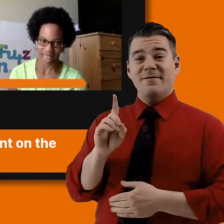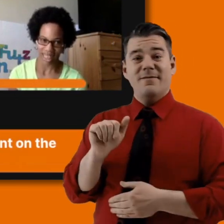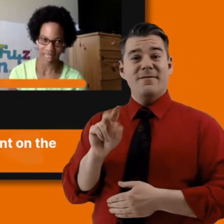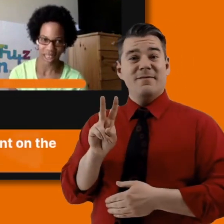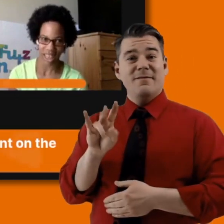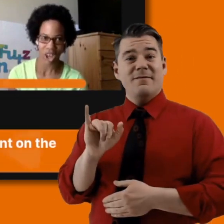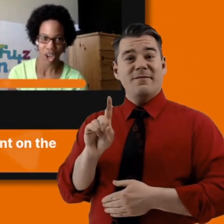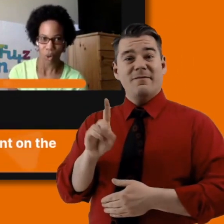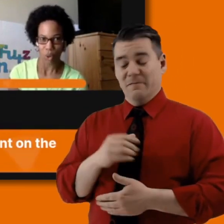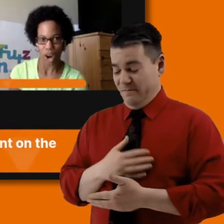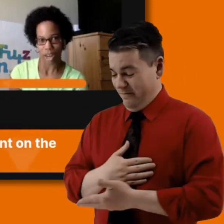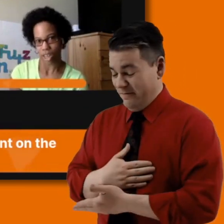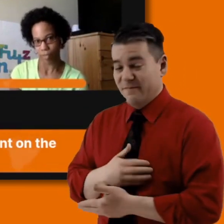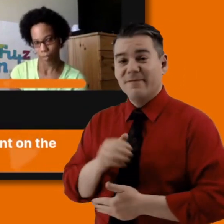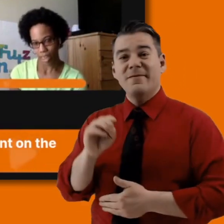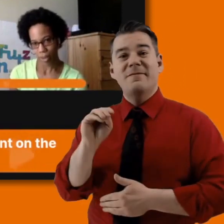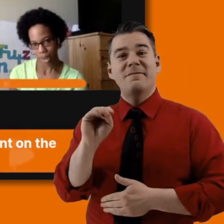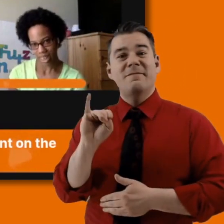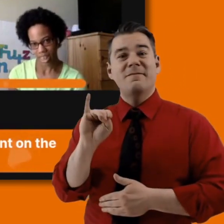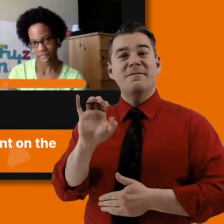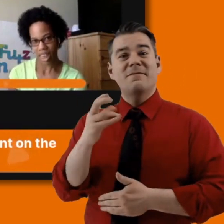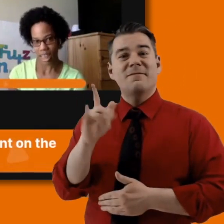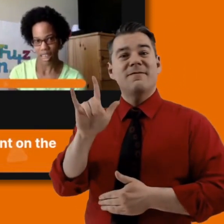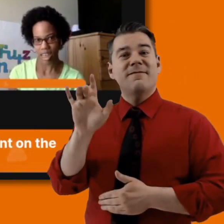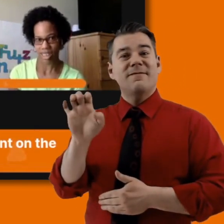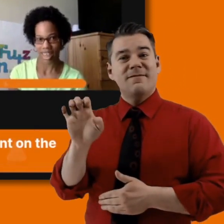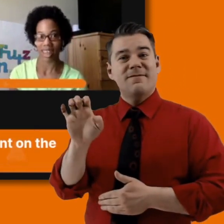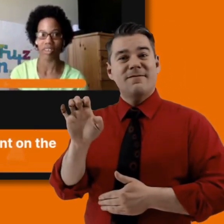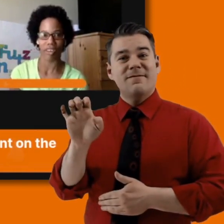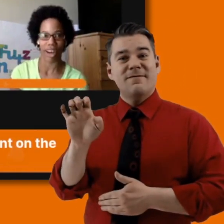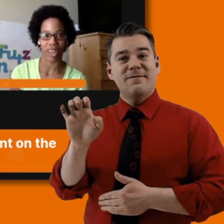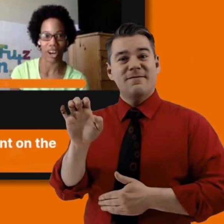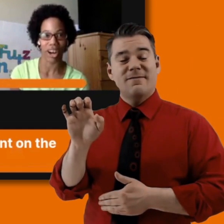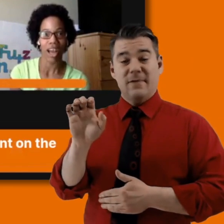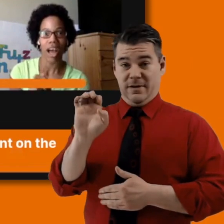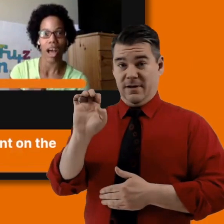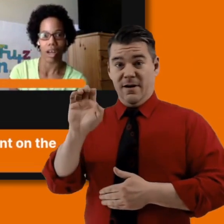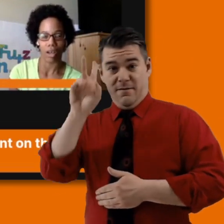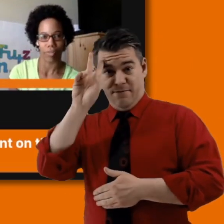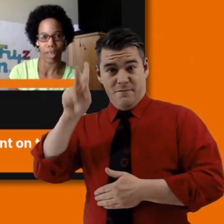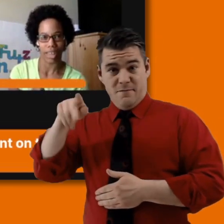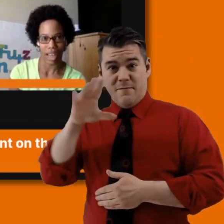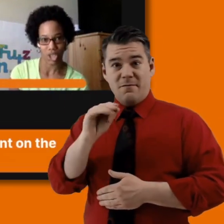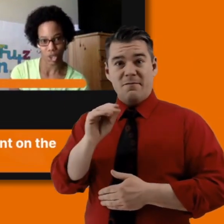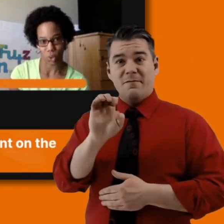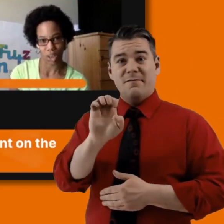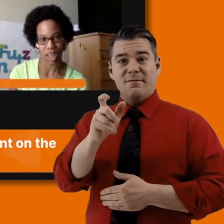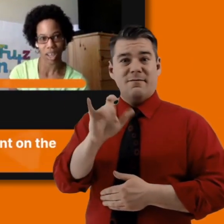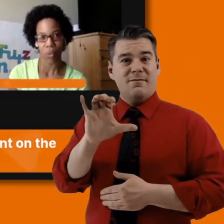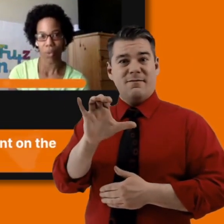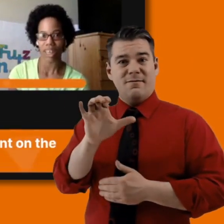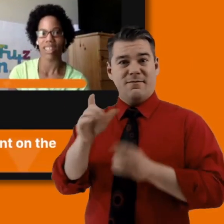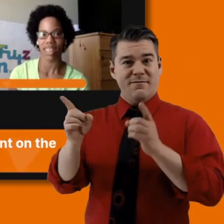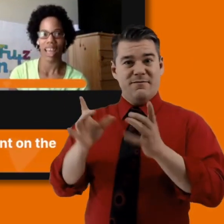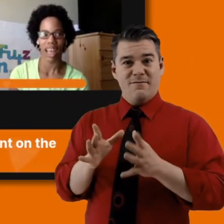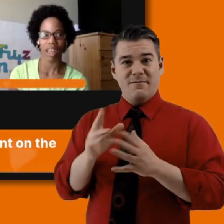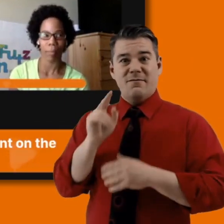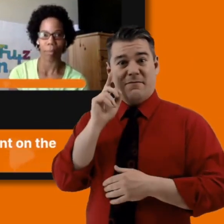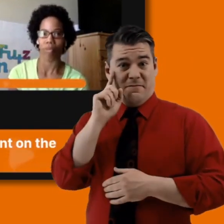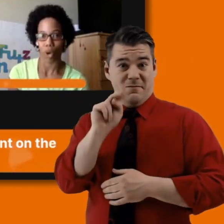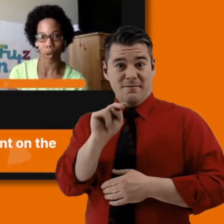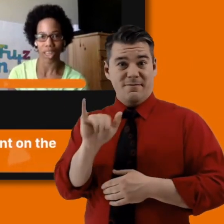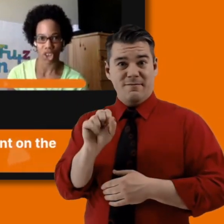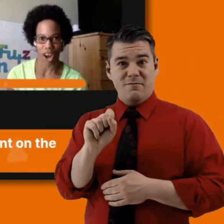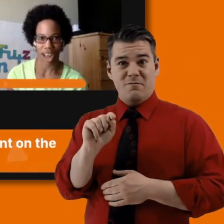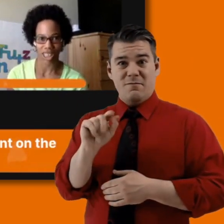Michelle Scanlon, who are the Vice President and Executive Director of NYSOTA with us today.